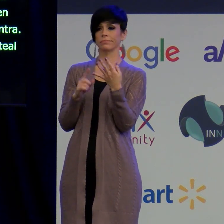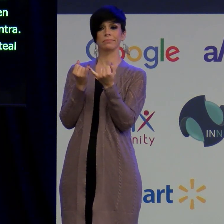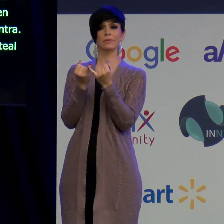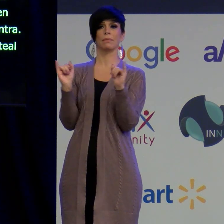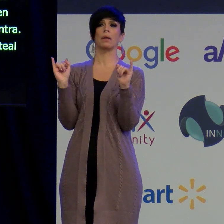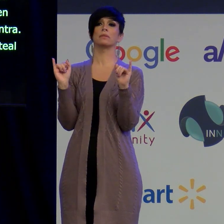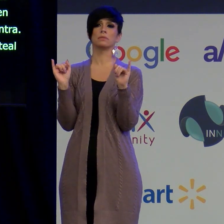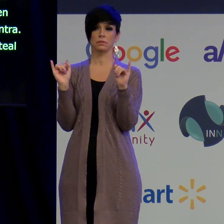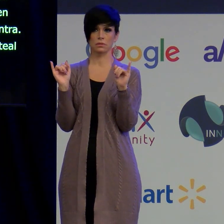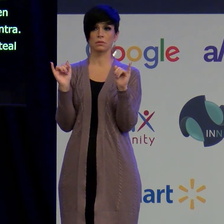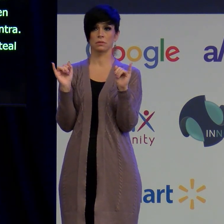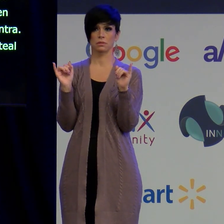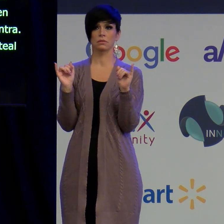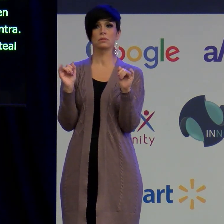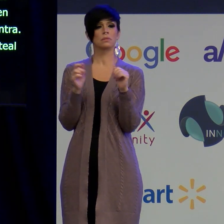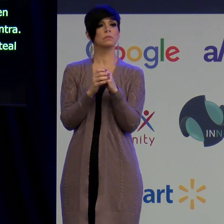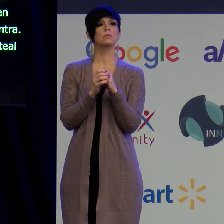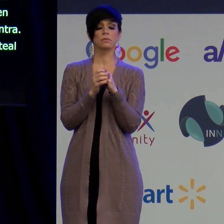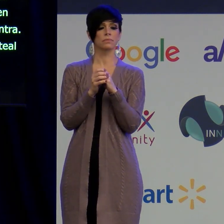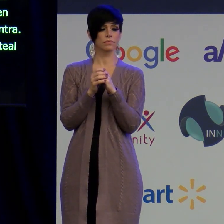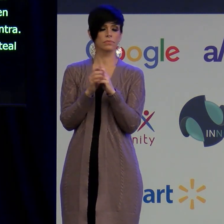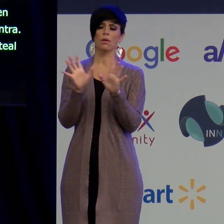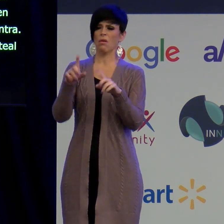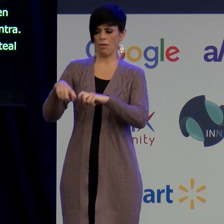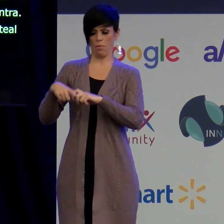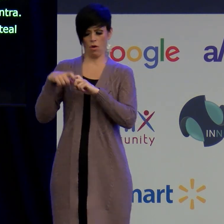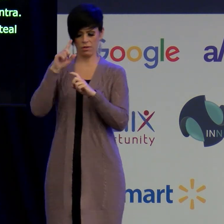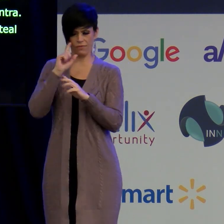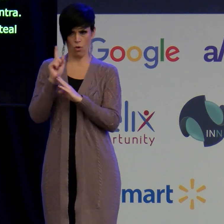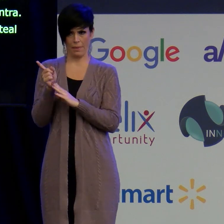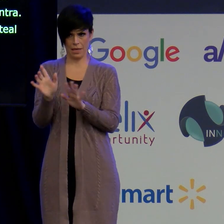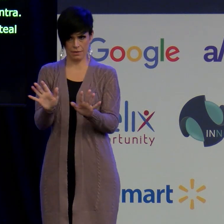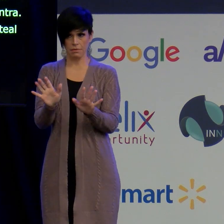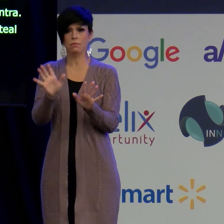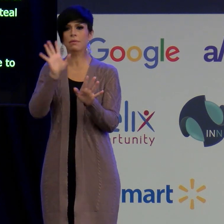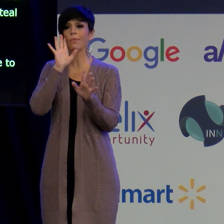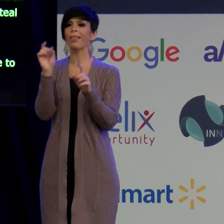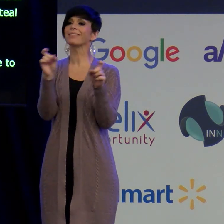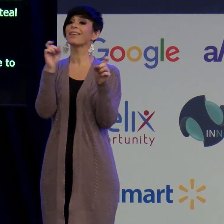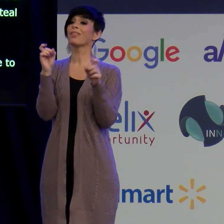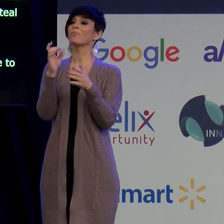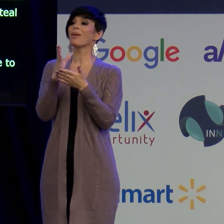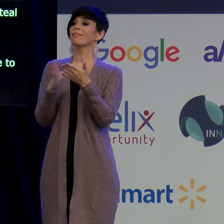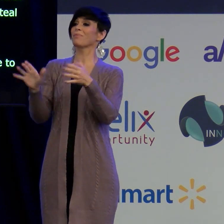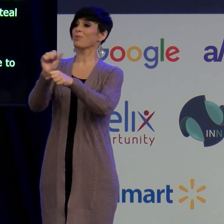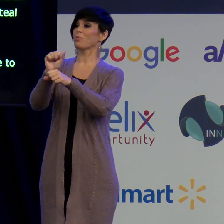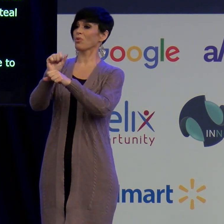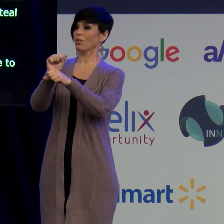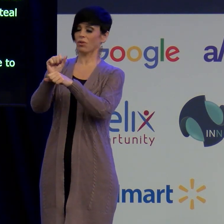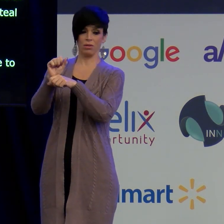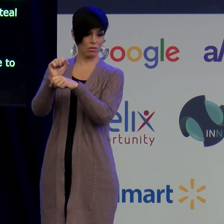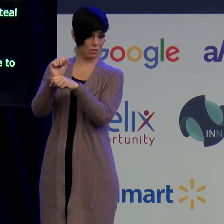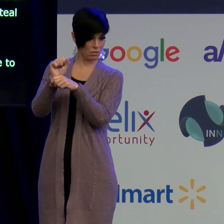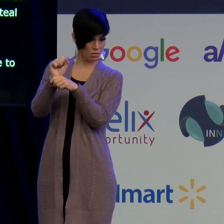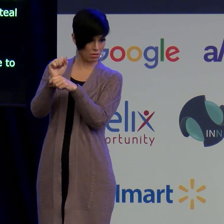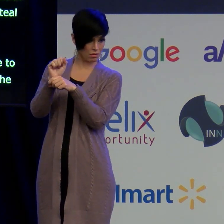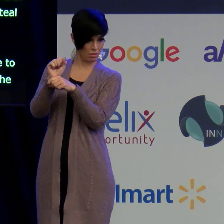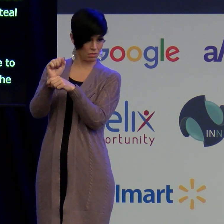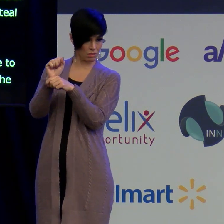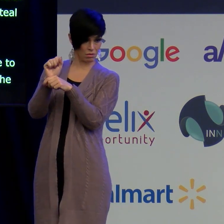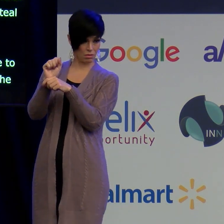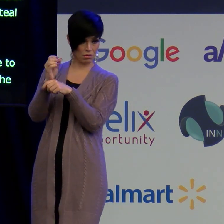independence. And I have to pause here for a second and just celebrate the work of Be My Eyes.